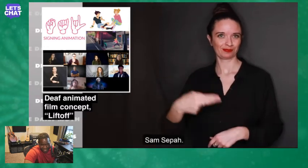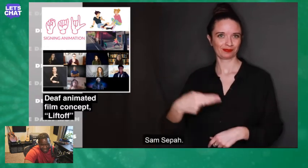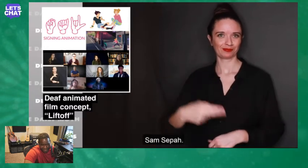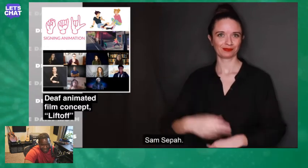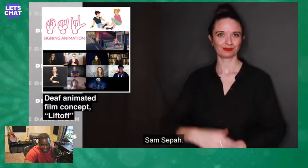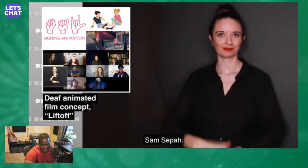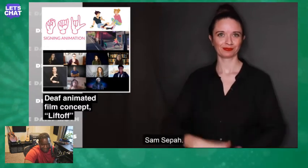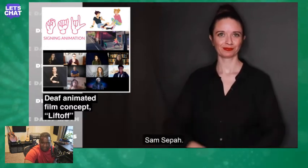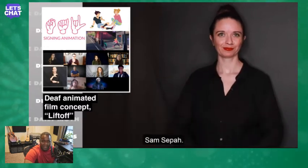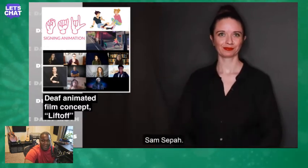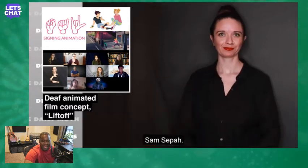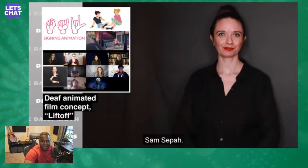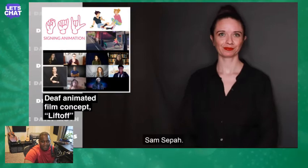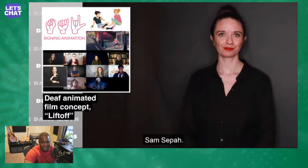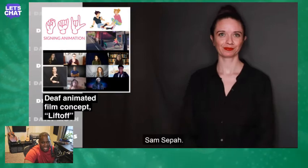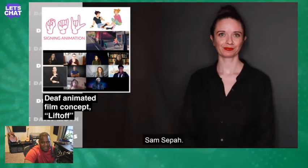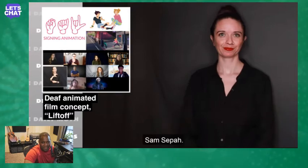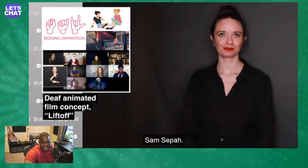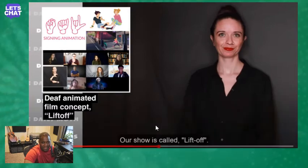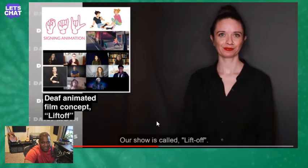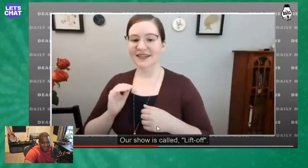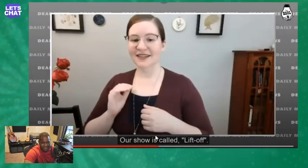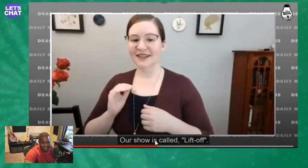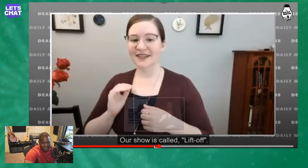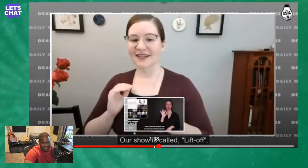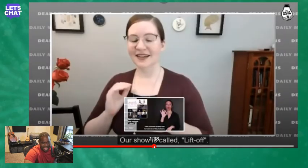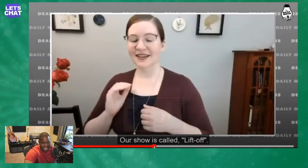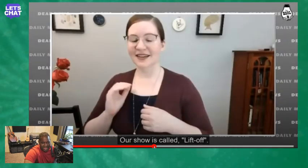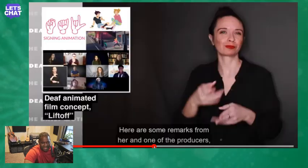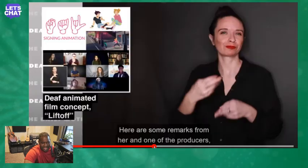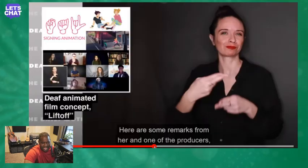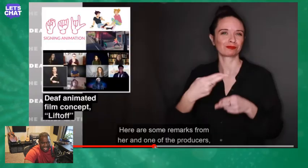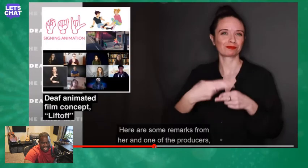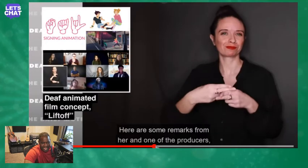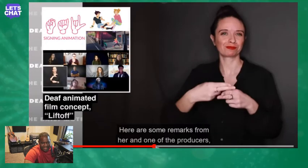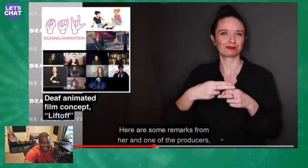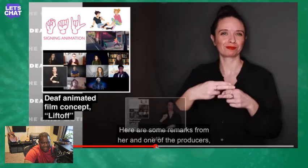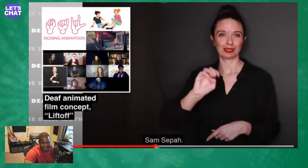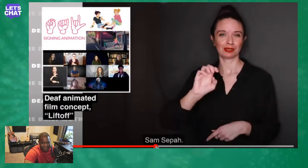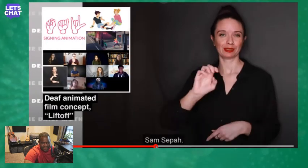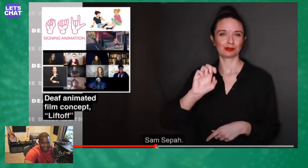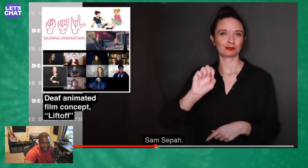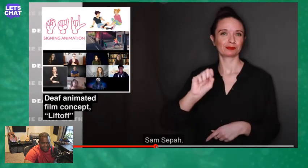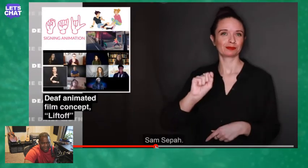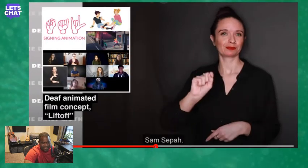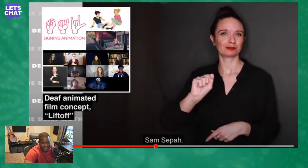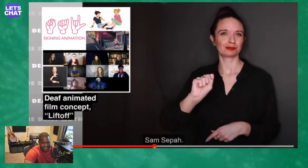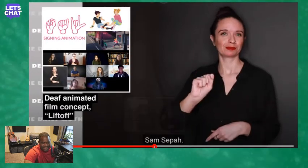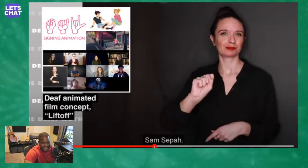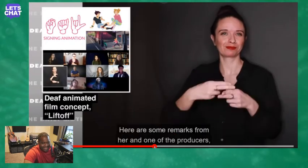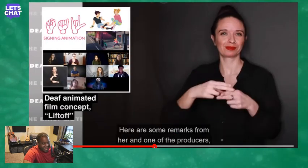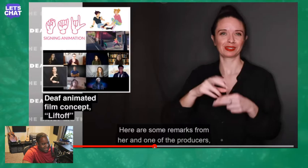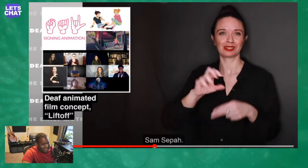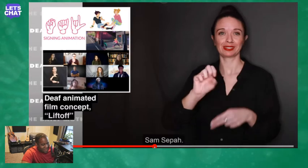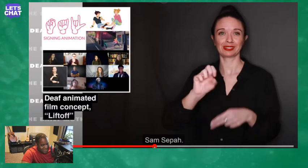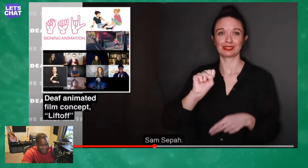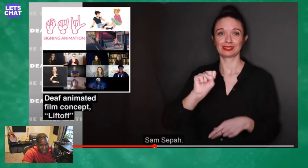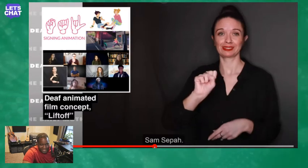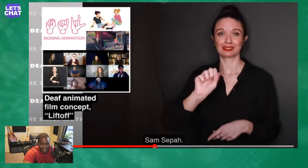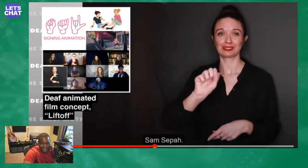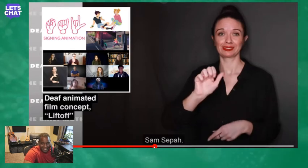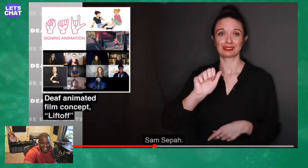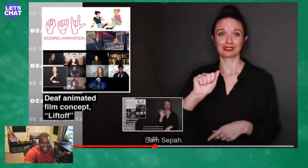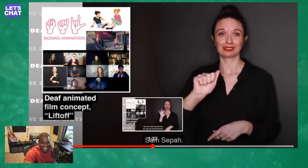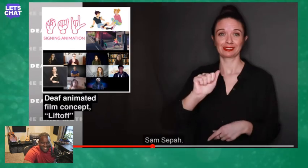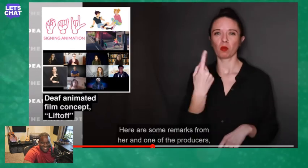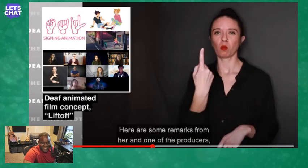G. No, H. Man, I did not get any of that sentence. My brain is tired, guys. I've been doing this for a while